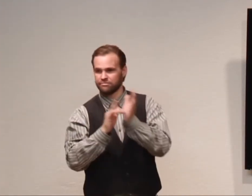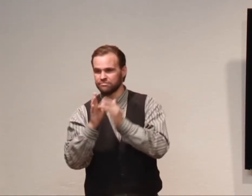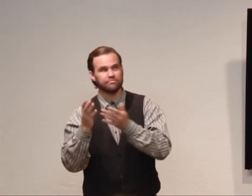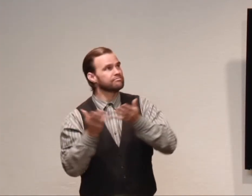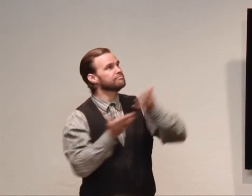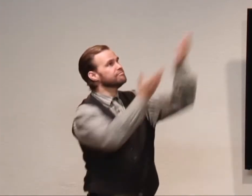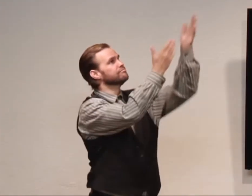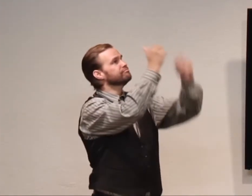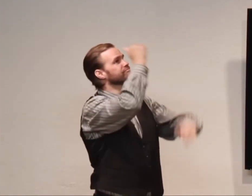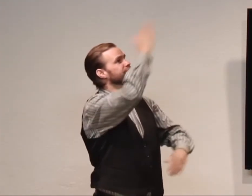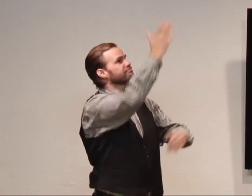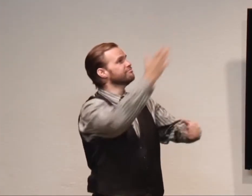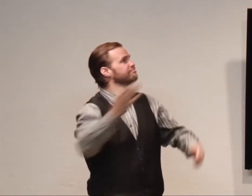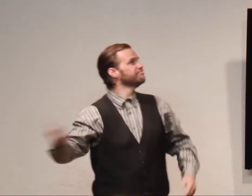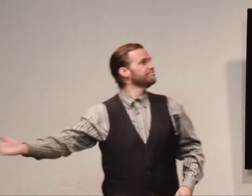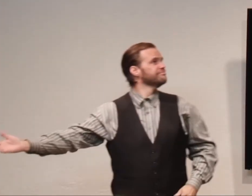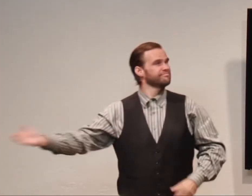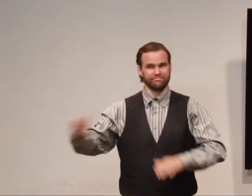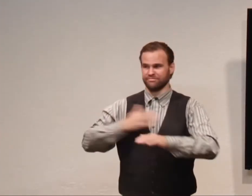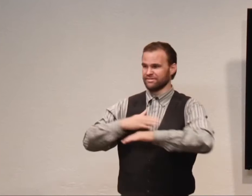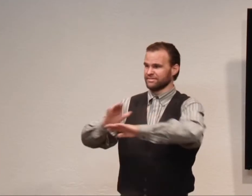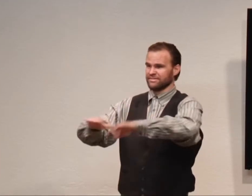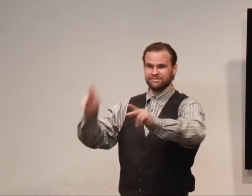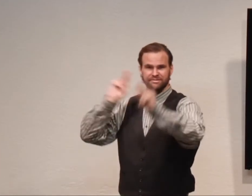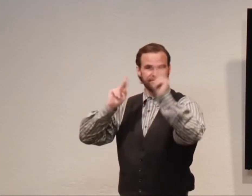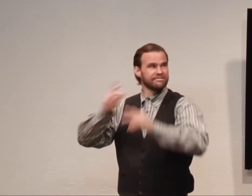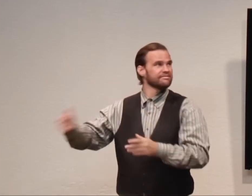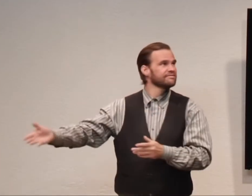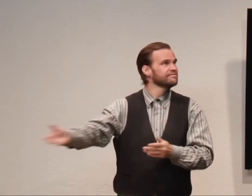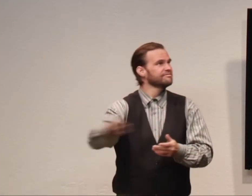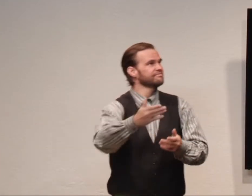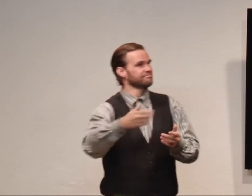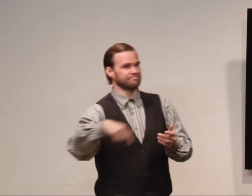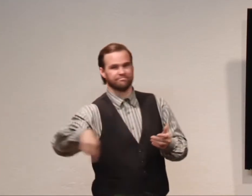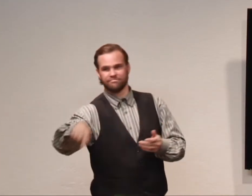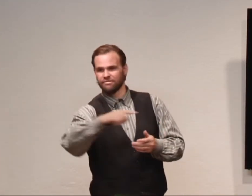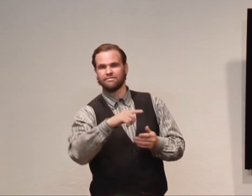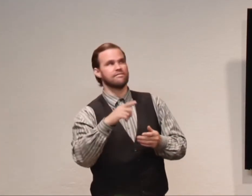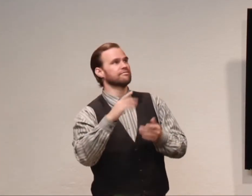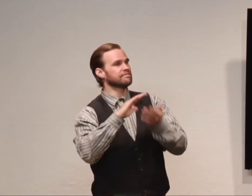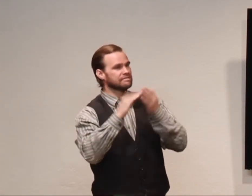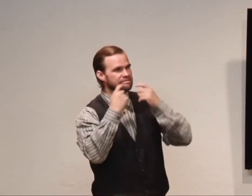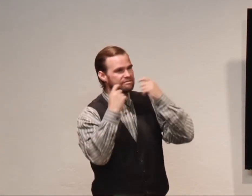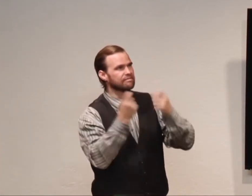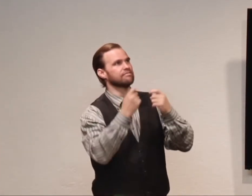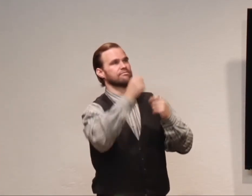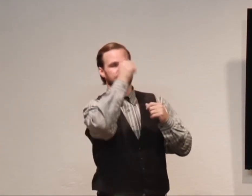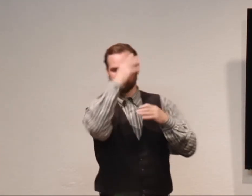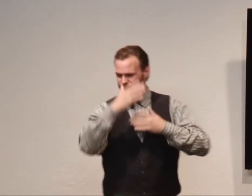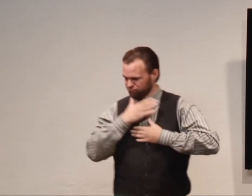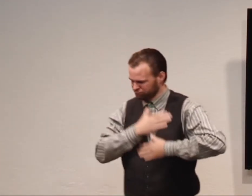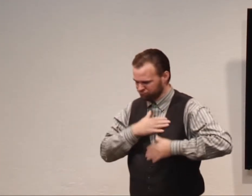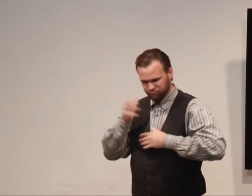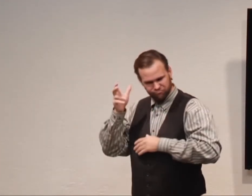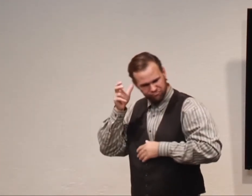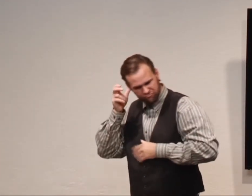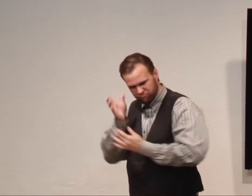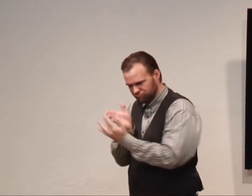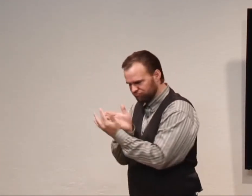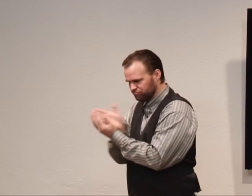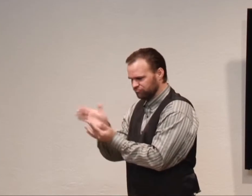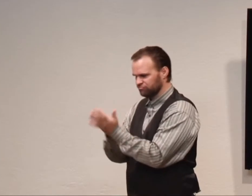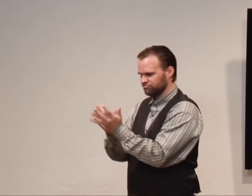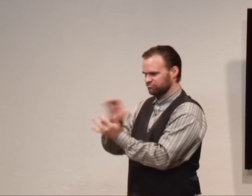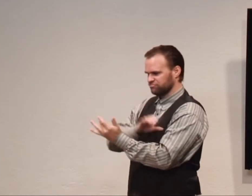clean. And Jesus Christ goes to the Father, and he says, "These are my people. These are my children. Forgive them of their sins."